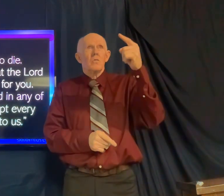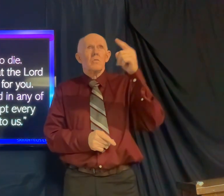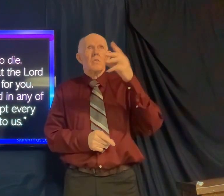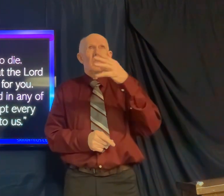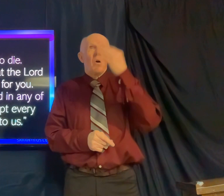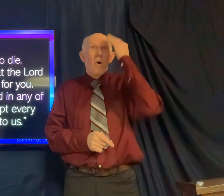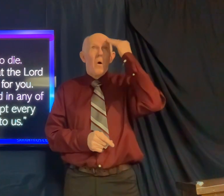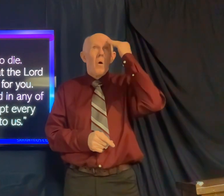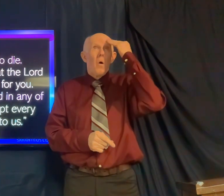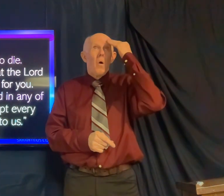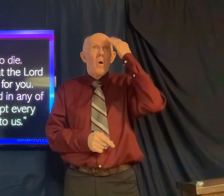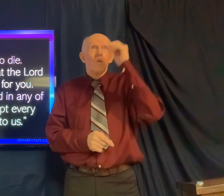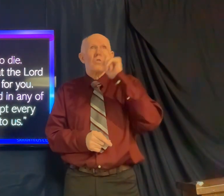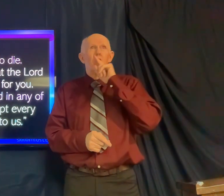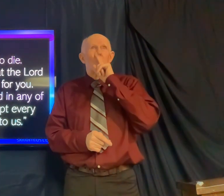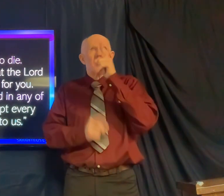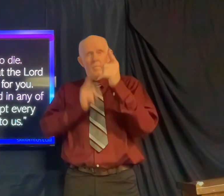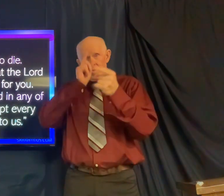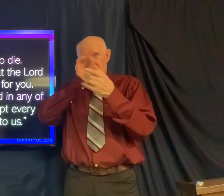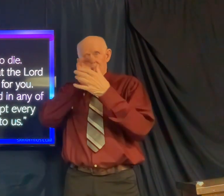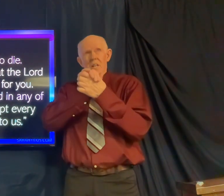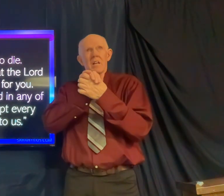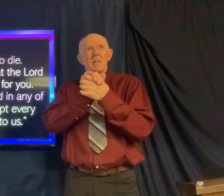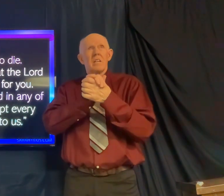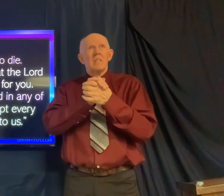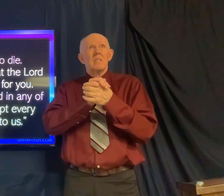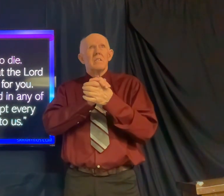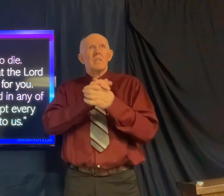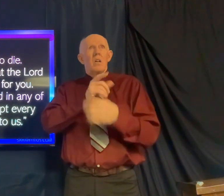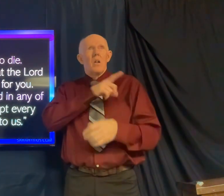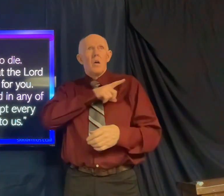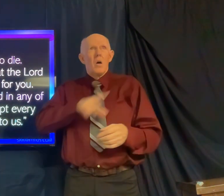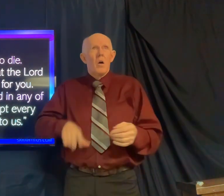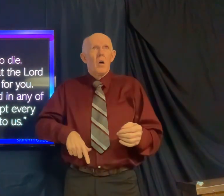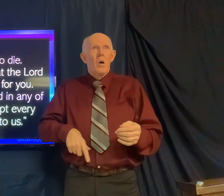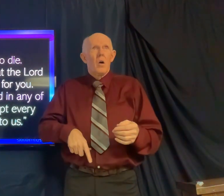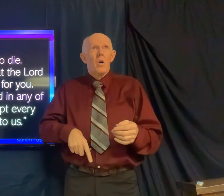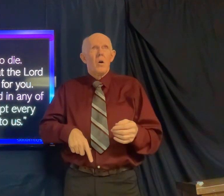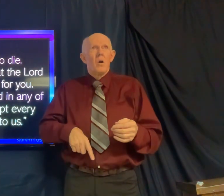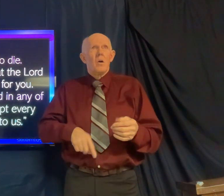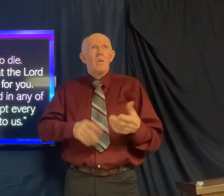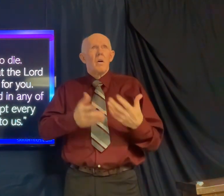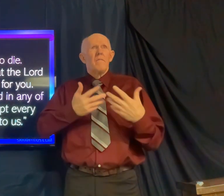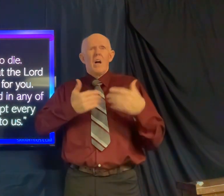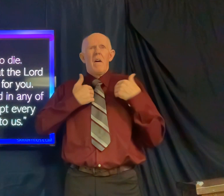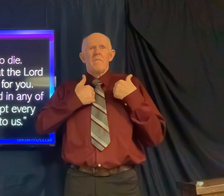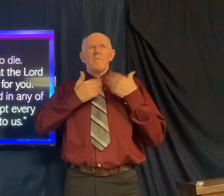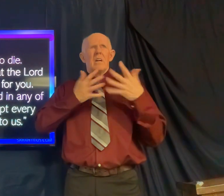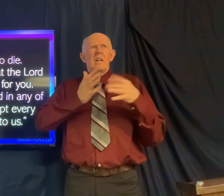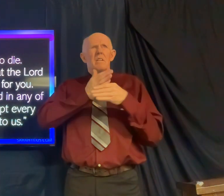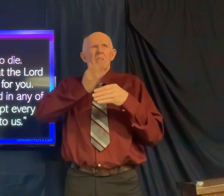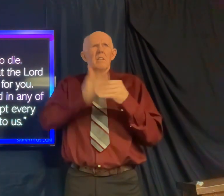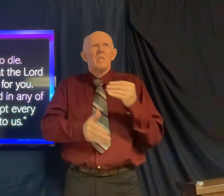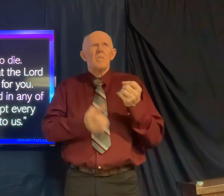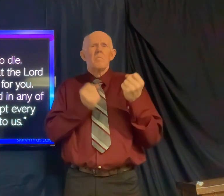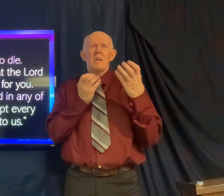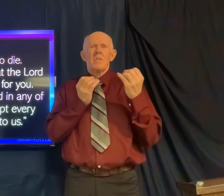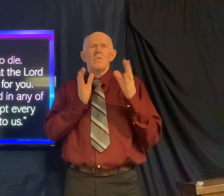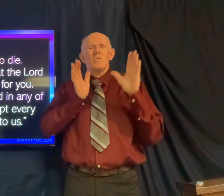know, and truly believe that the Lord has done